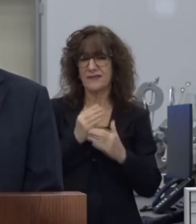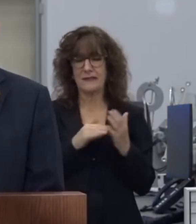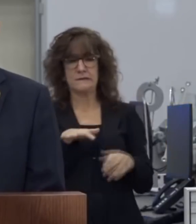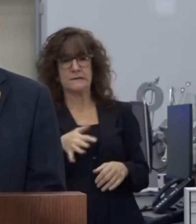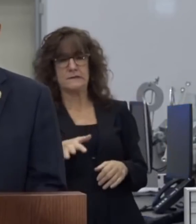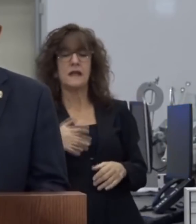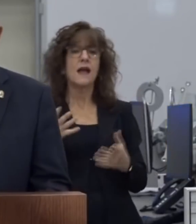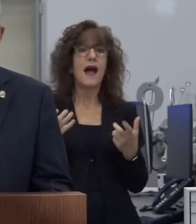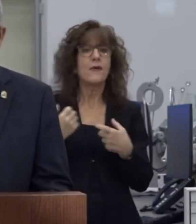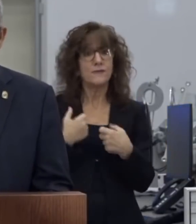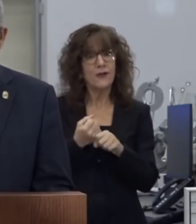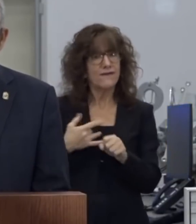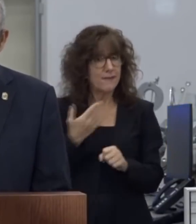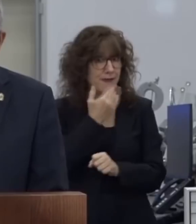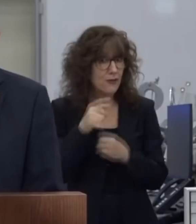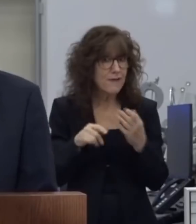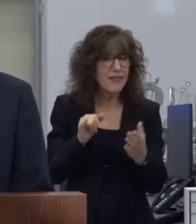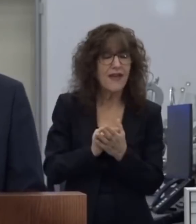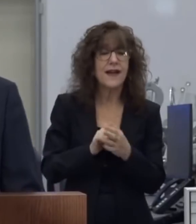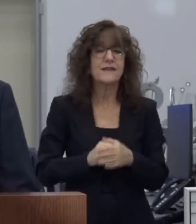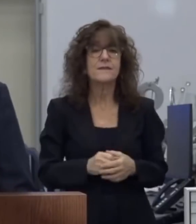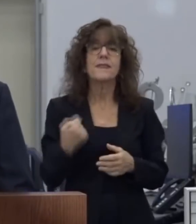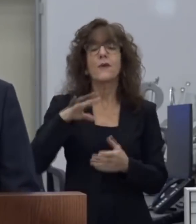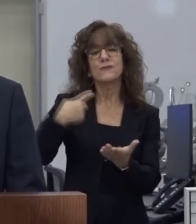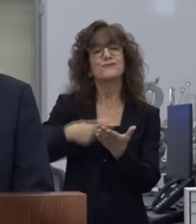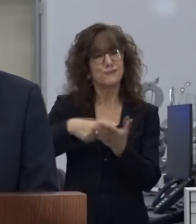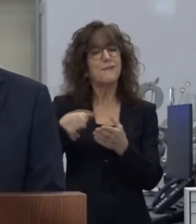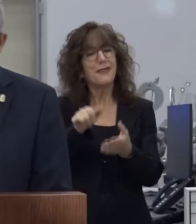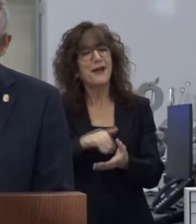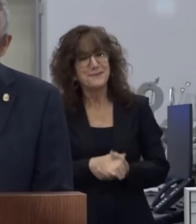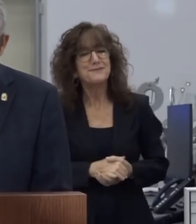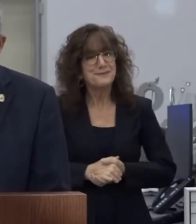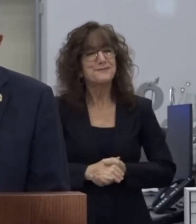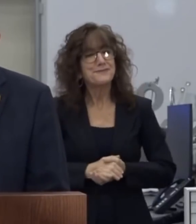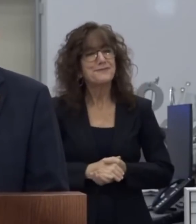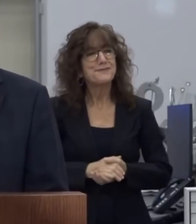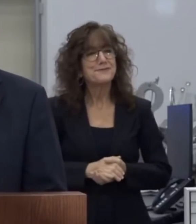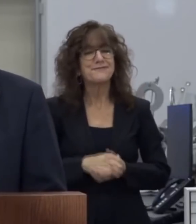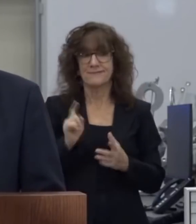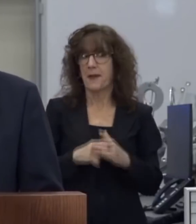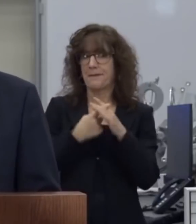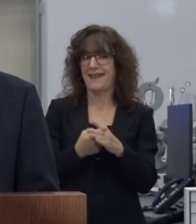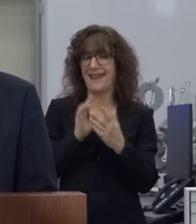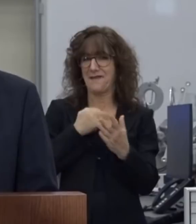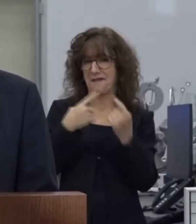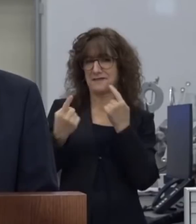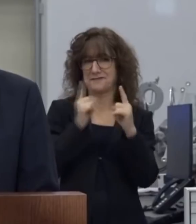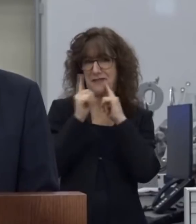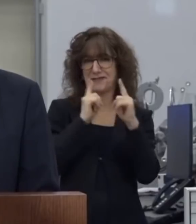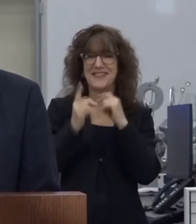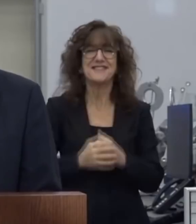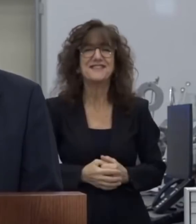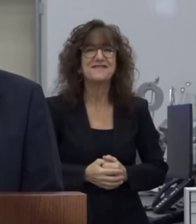better about it. So we're going to talk about it. This is just the beginning of our conversation with you